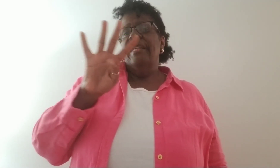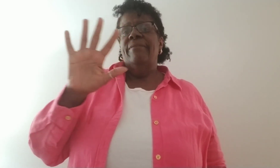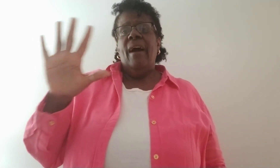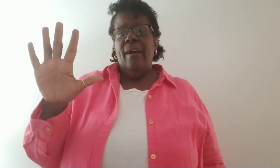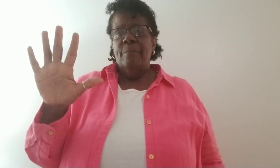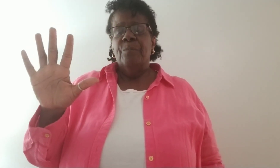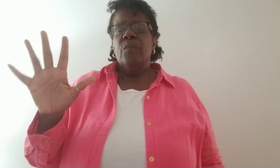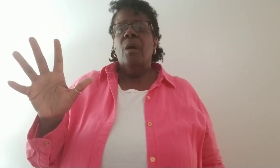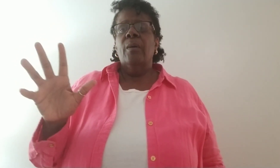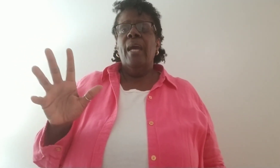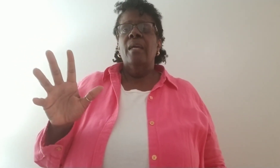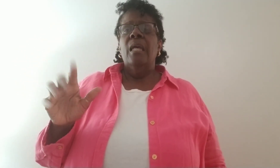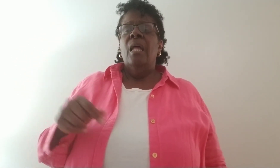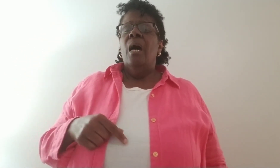8:45. Okay,